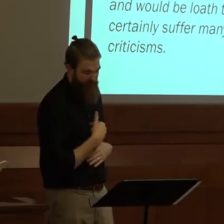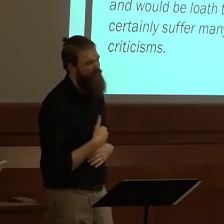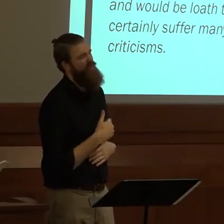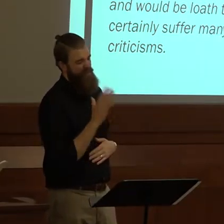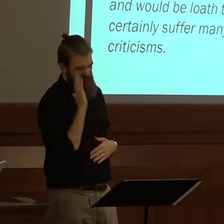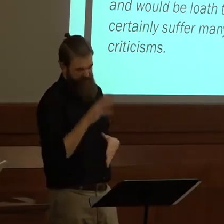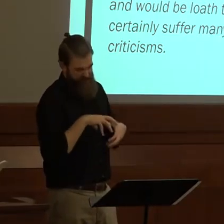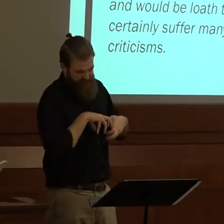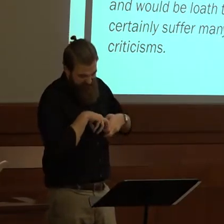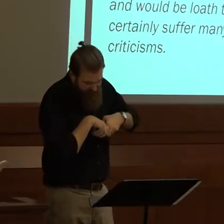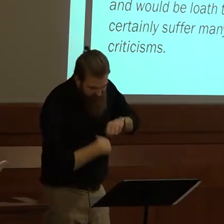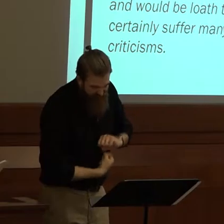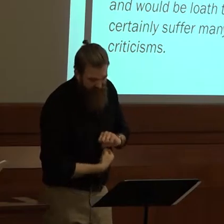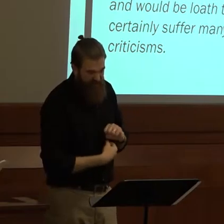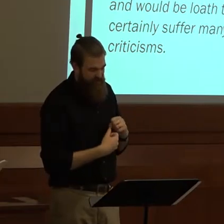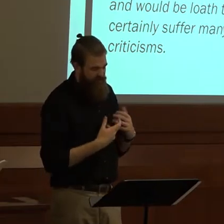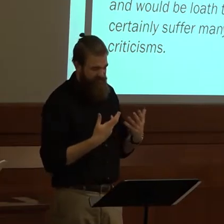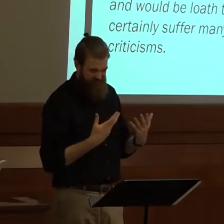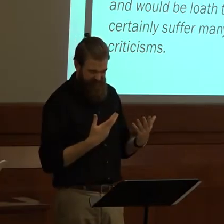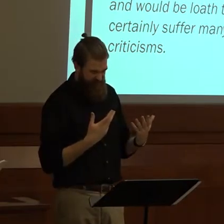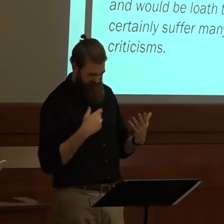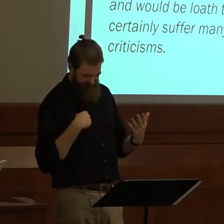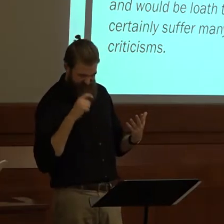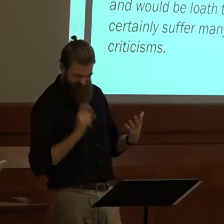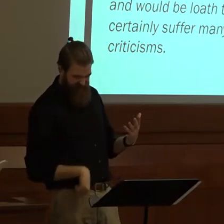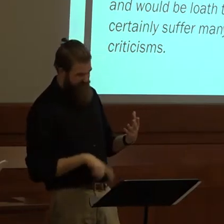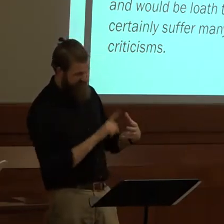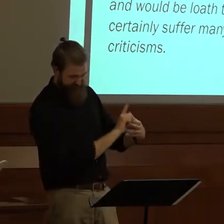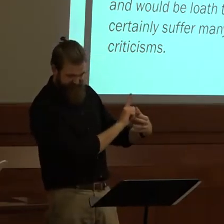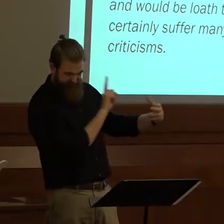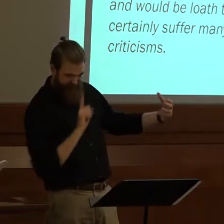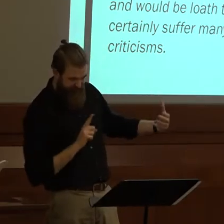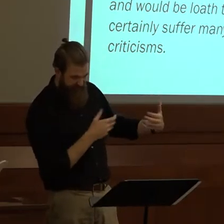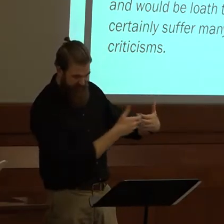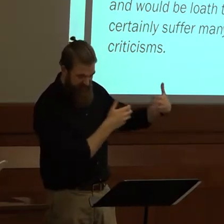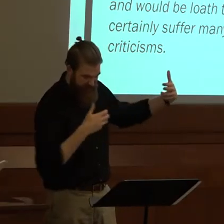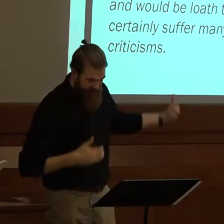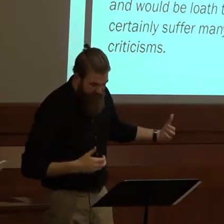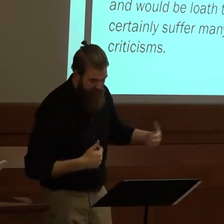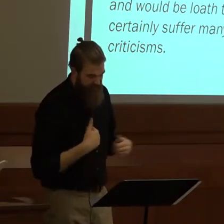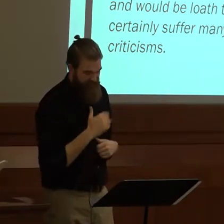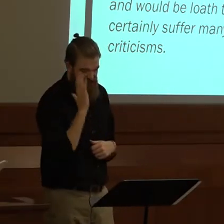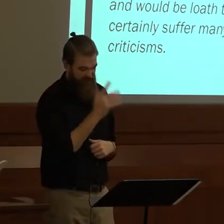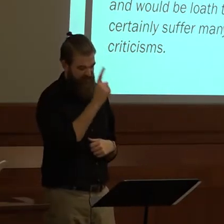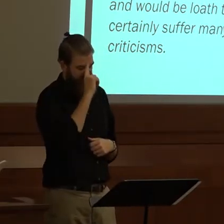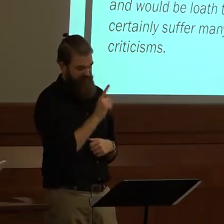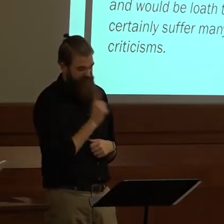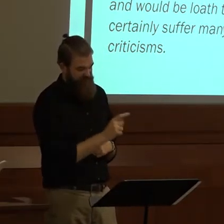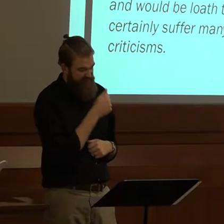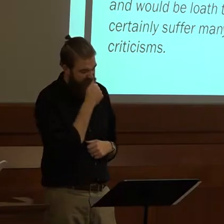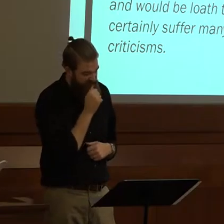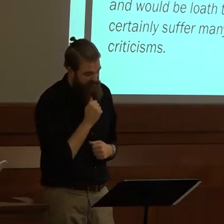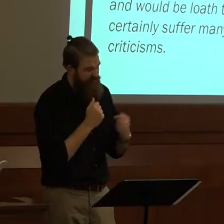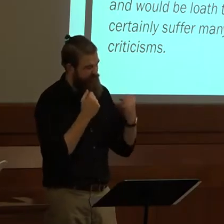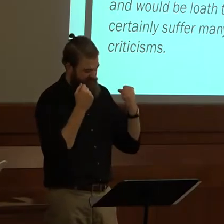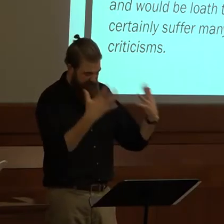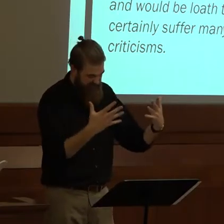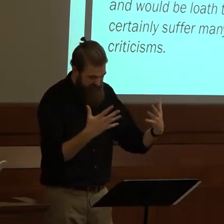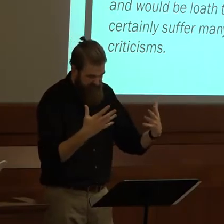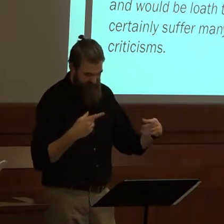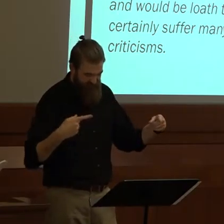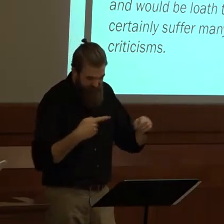to Rome immediately to ask for a dispensation. Unfortunately, war broke out in 1914 while he was